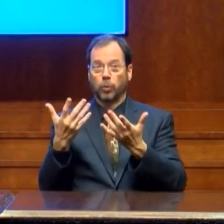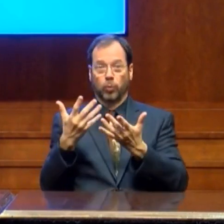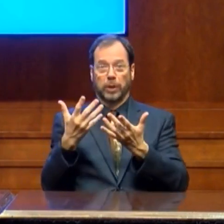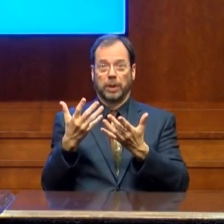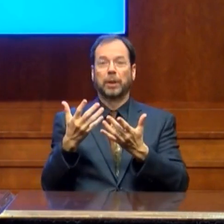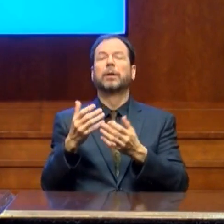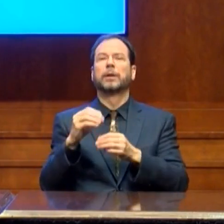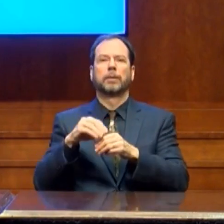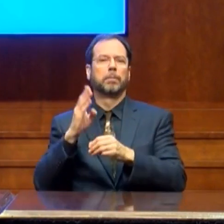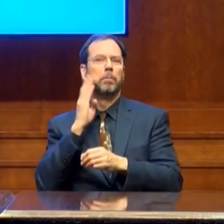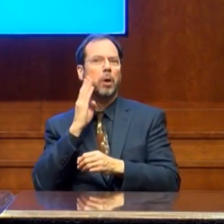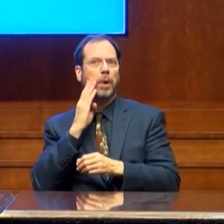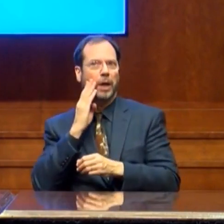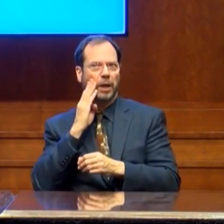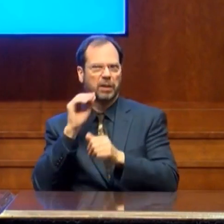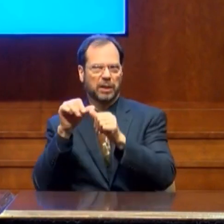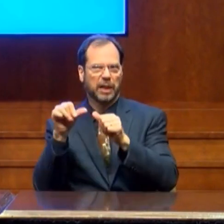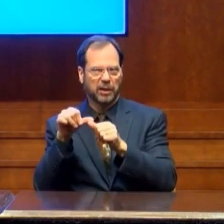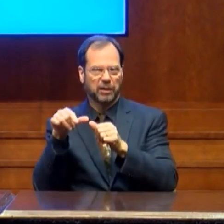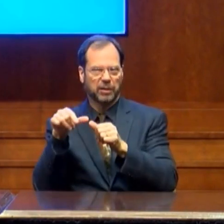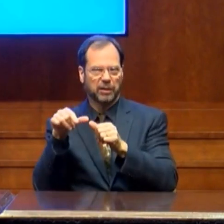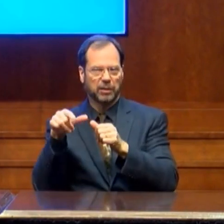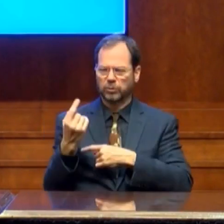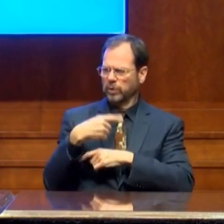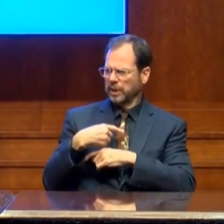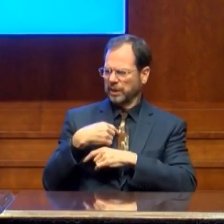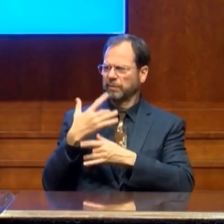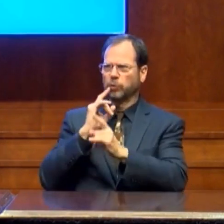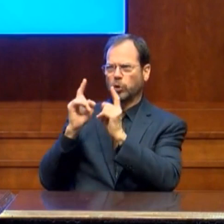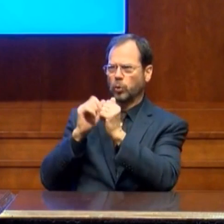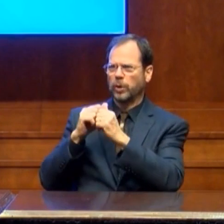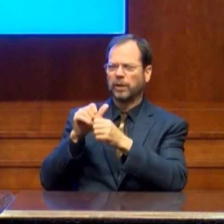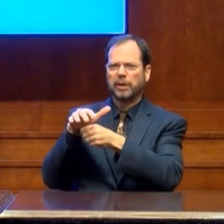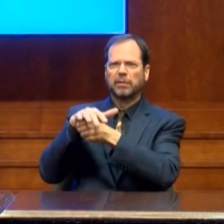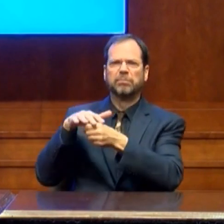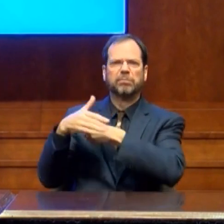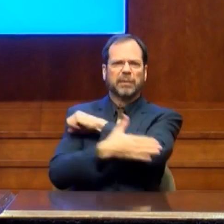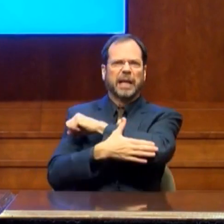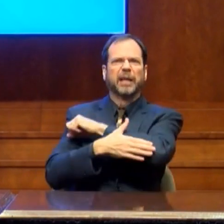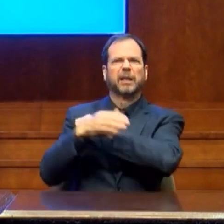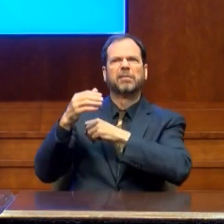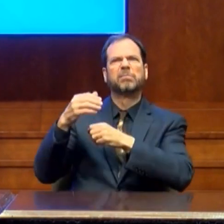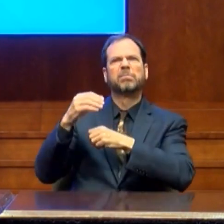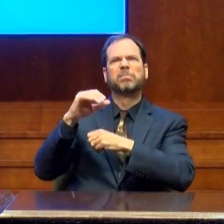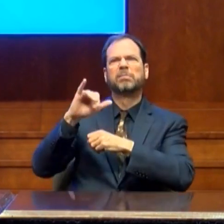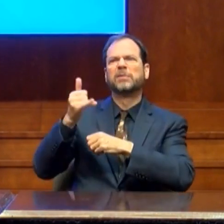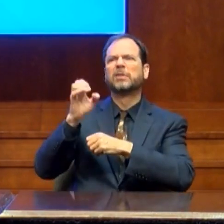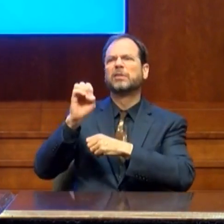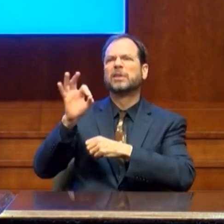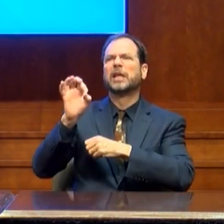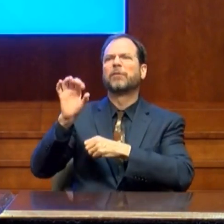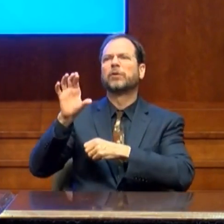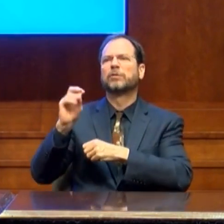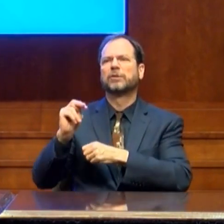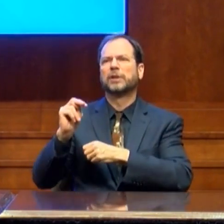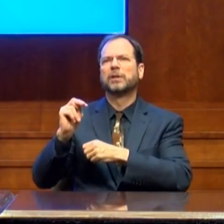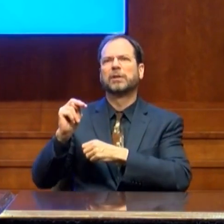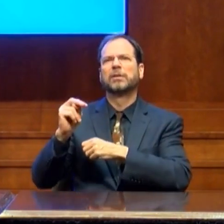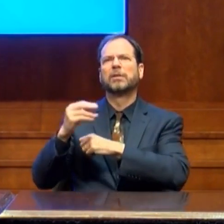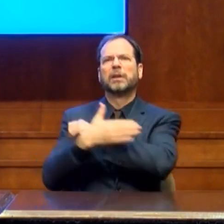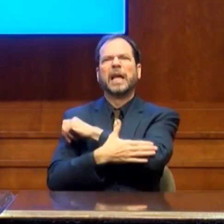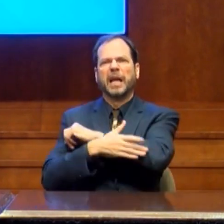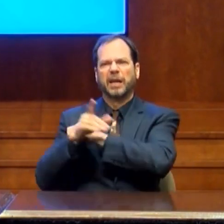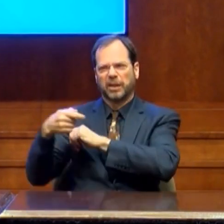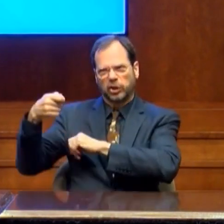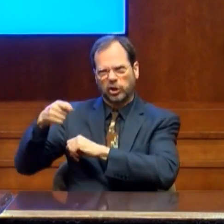with right now is the area of Beaumont. And early today, I got off the phone with the county judge in Jefferson County, and we talked about